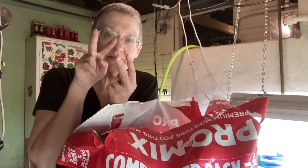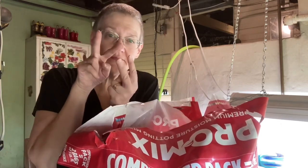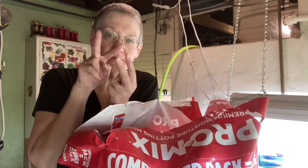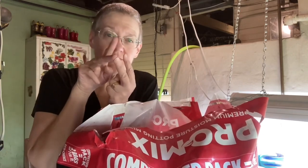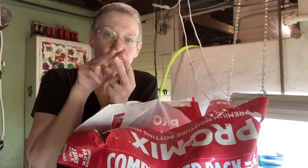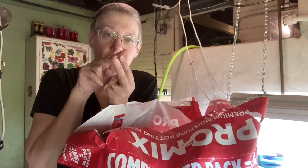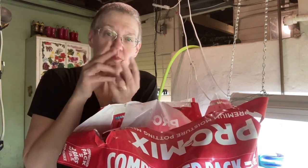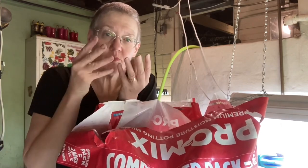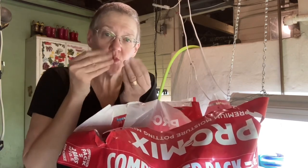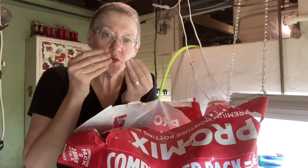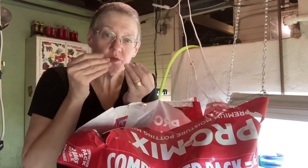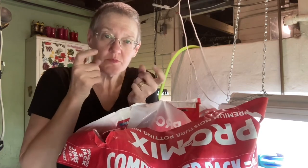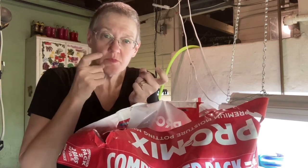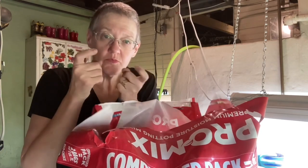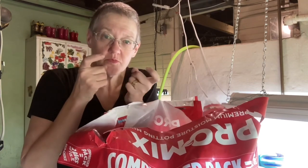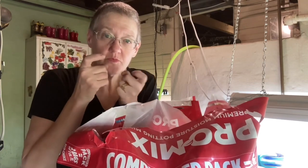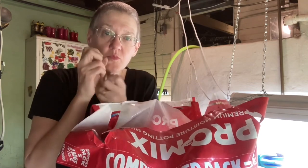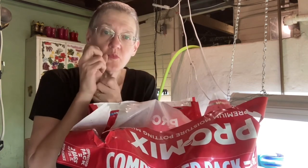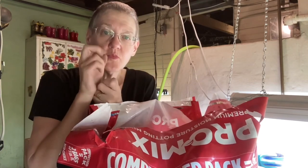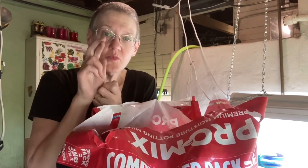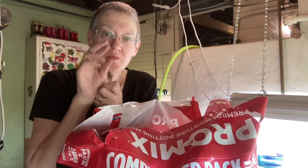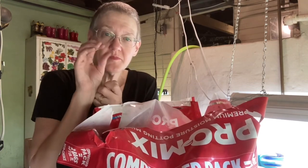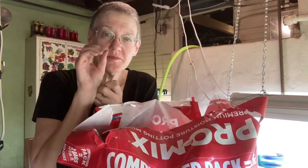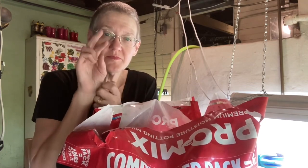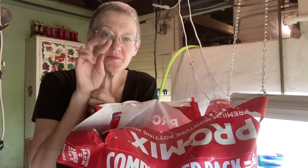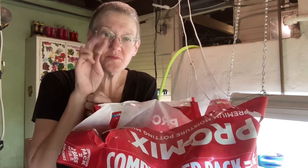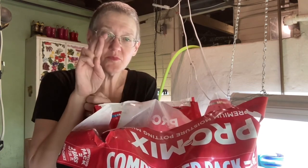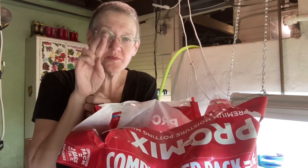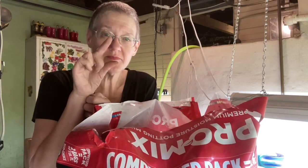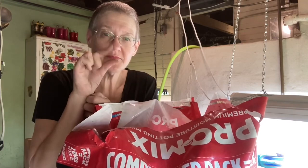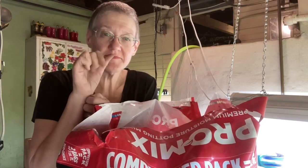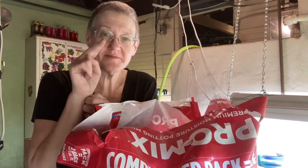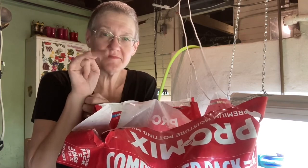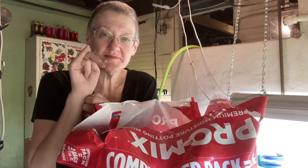Pro Mix. I either like the moisture control or the organic.